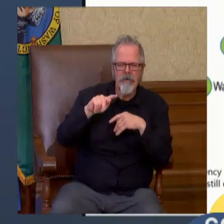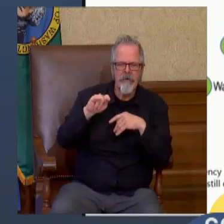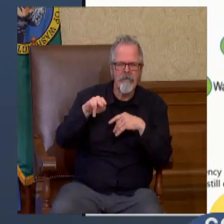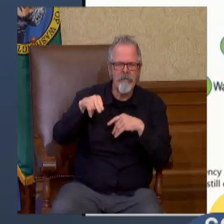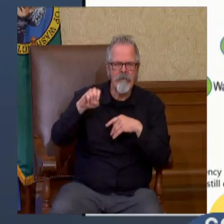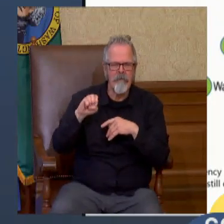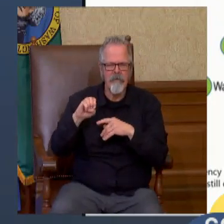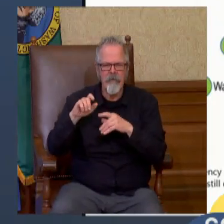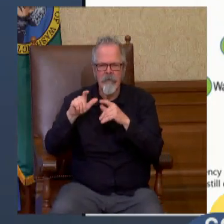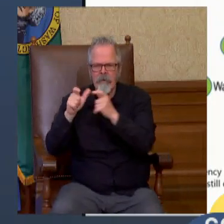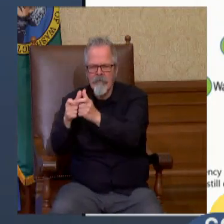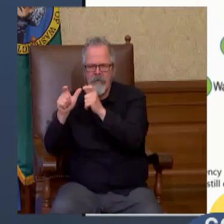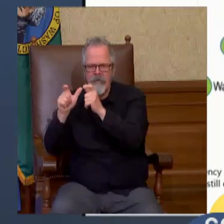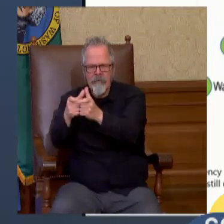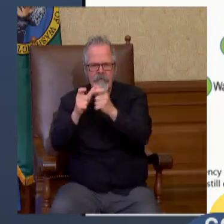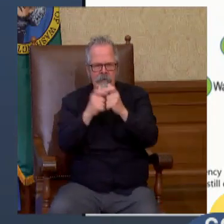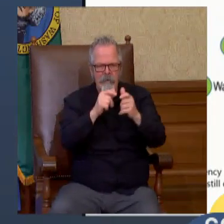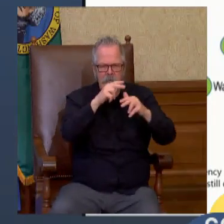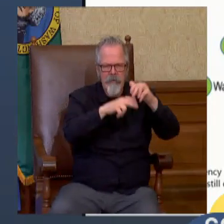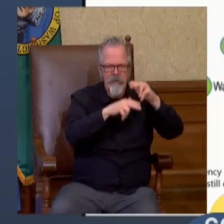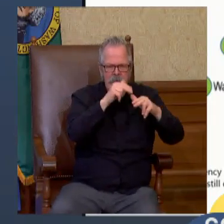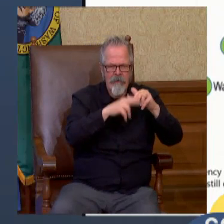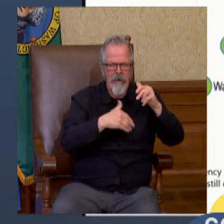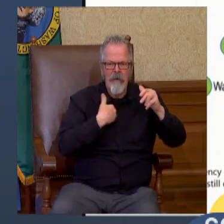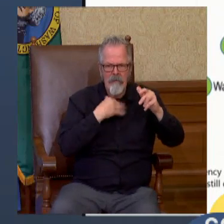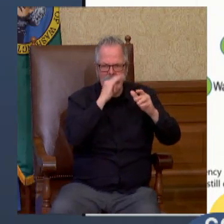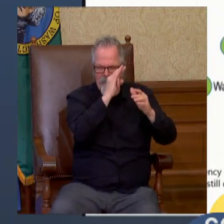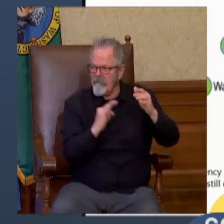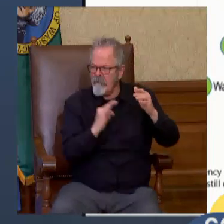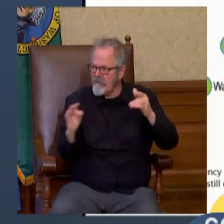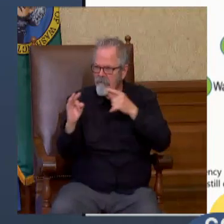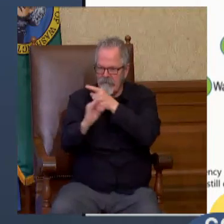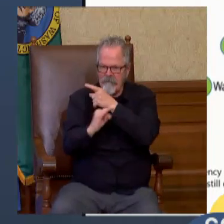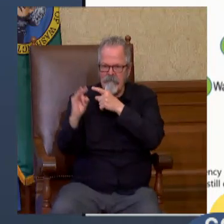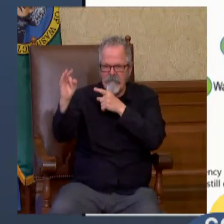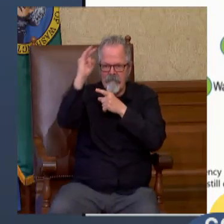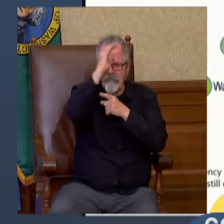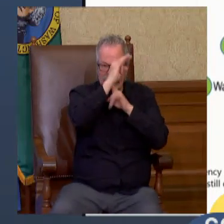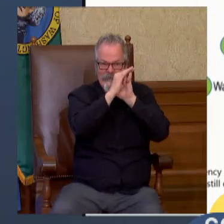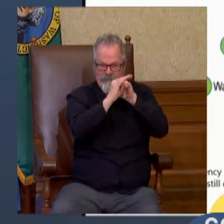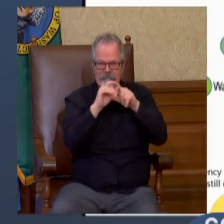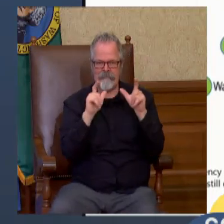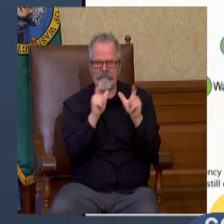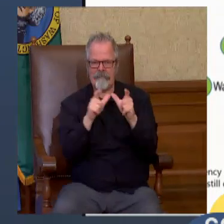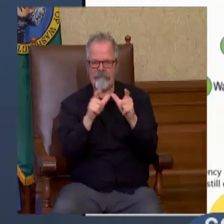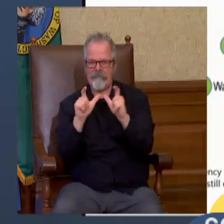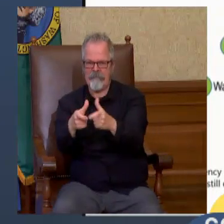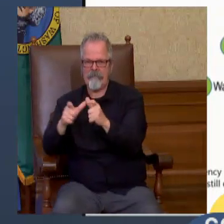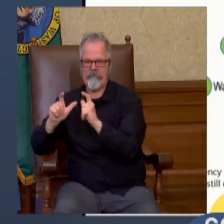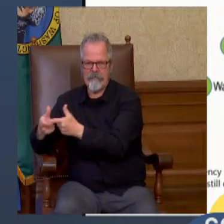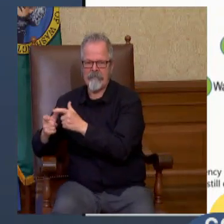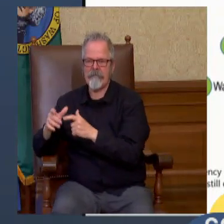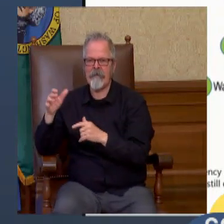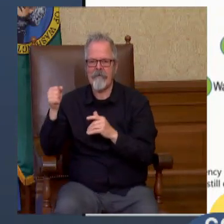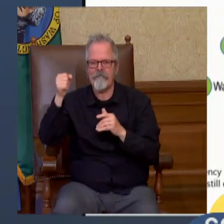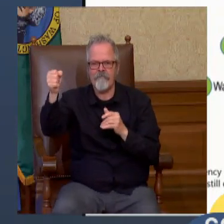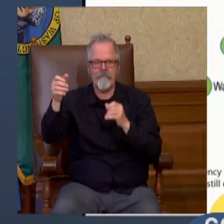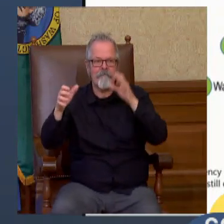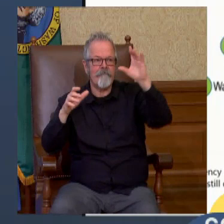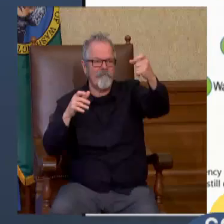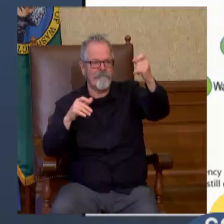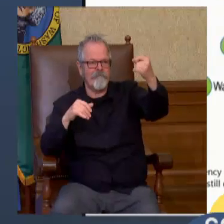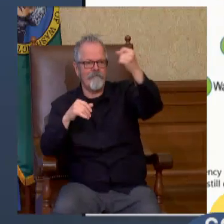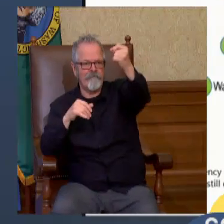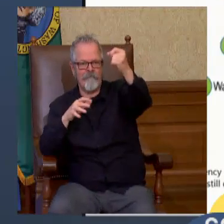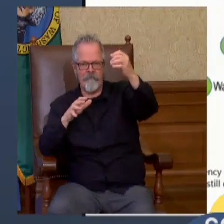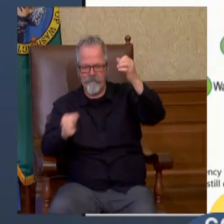capacity. Now, I'd like to talk with you for a moment about a very challenging issue we're going to be faced. And that is that as